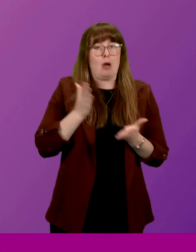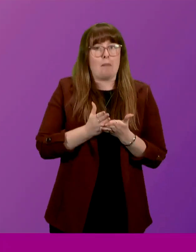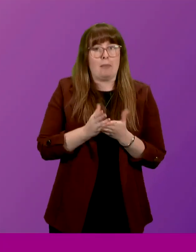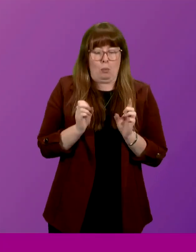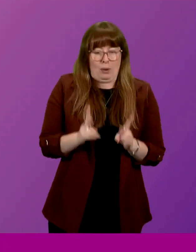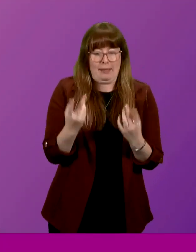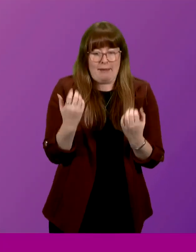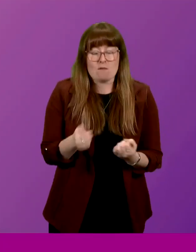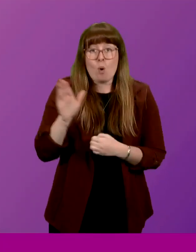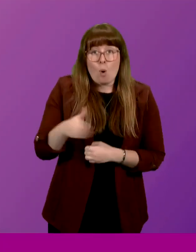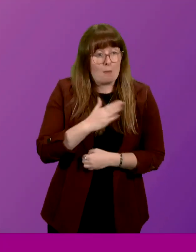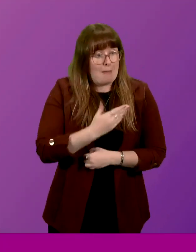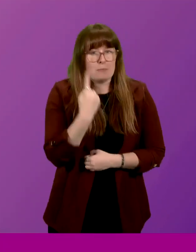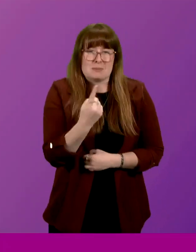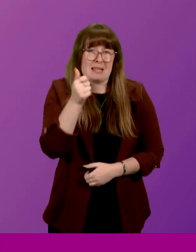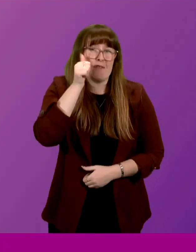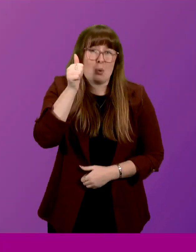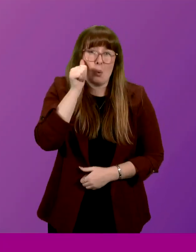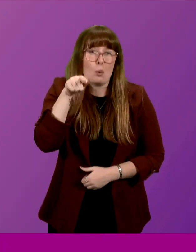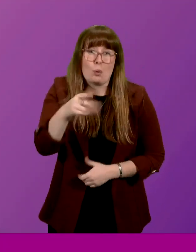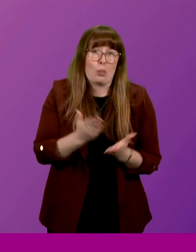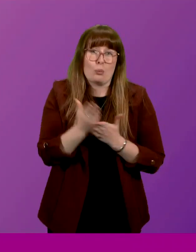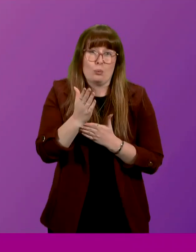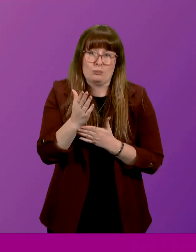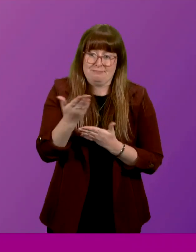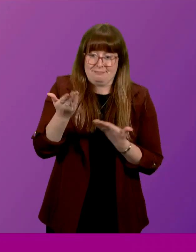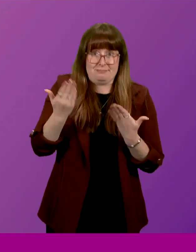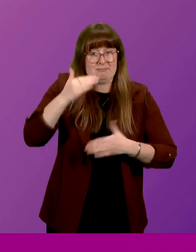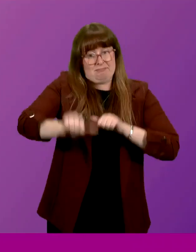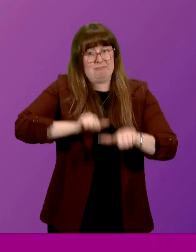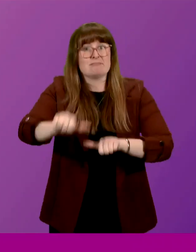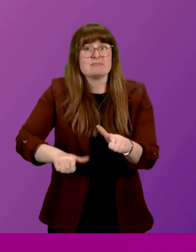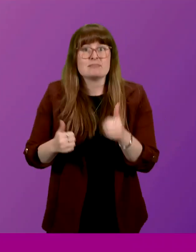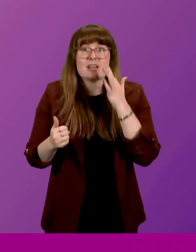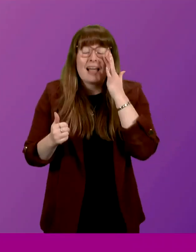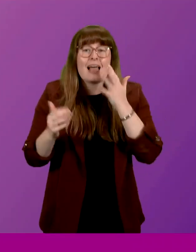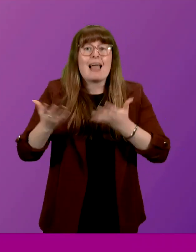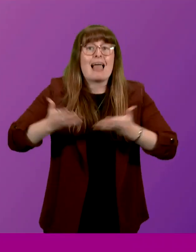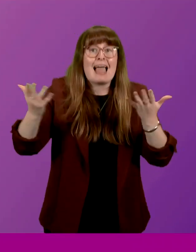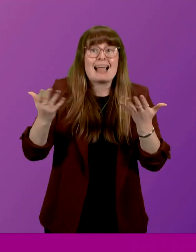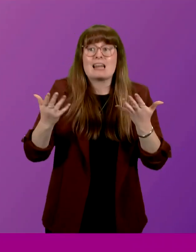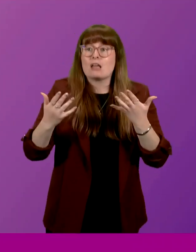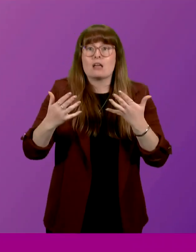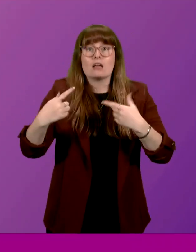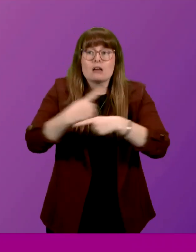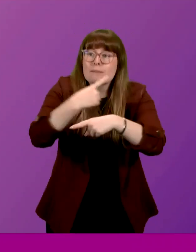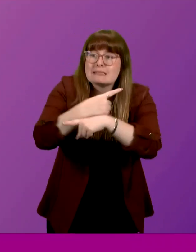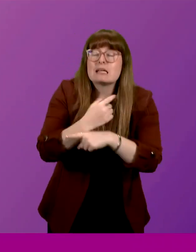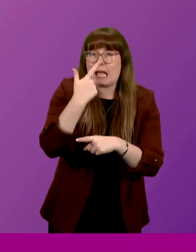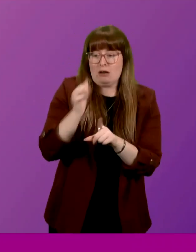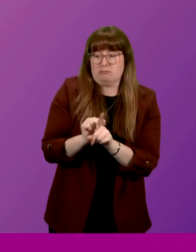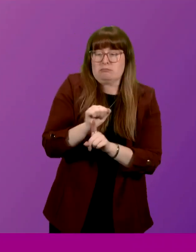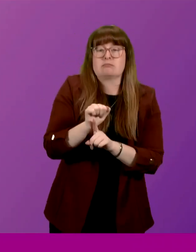all members will be well aware of at this stage in the session, whereby any inaccuracies or otherwise can be